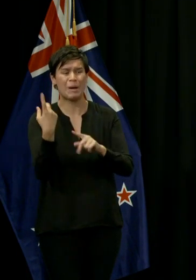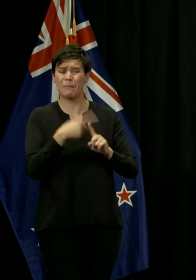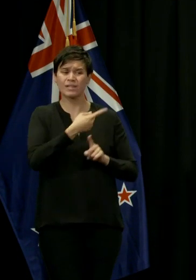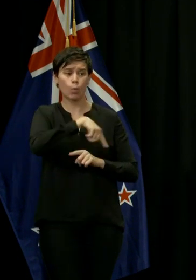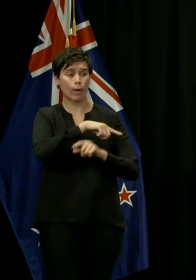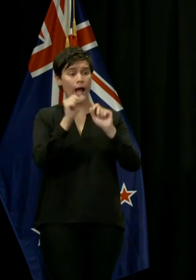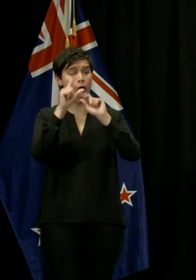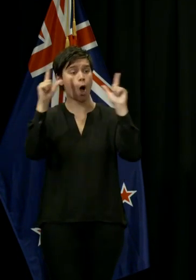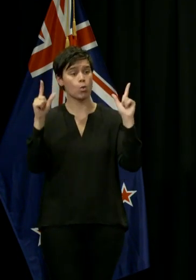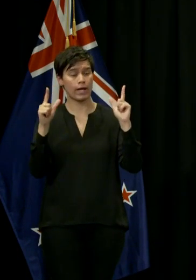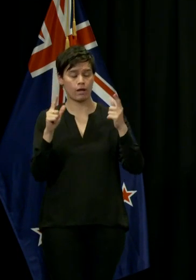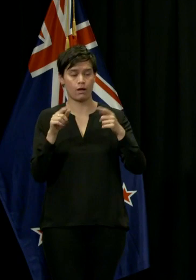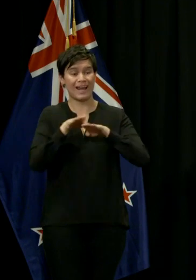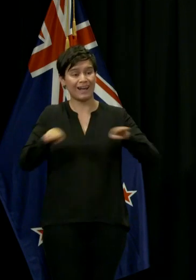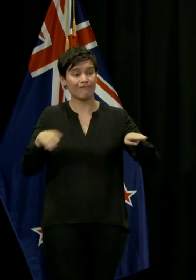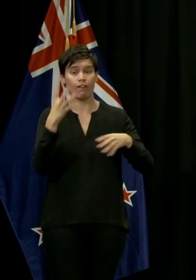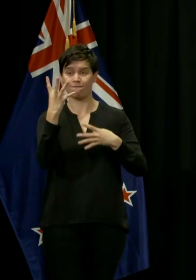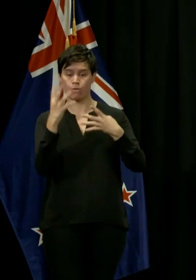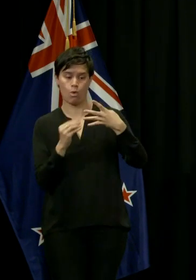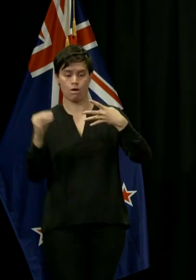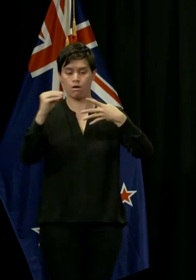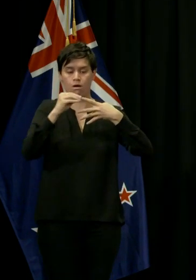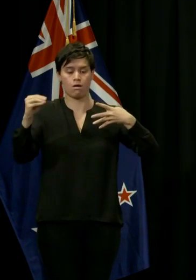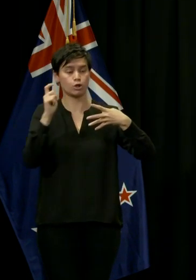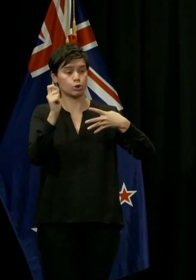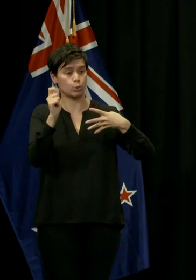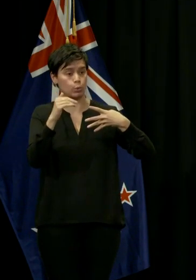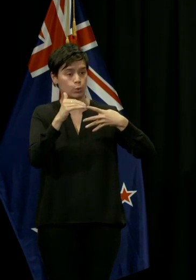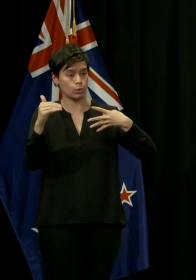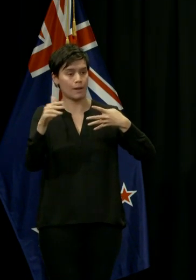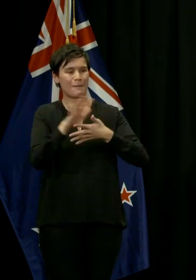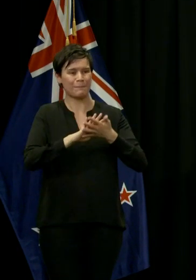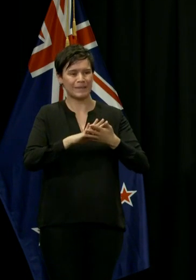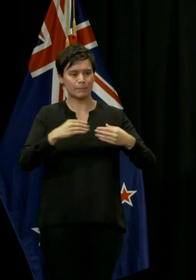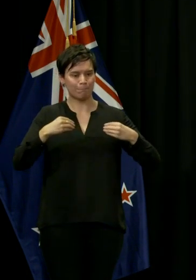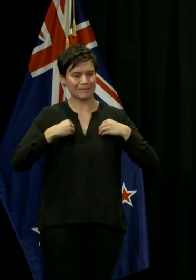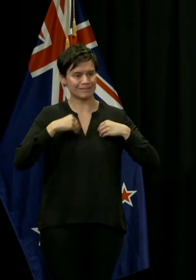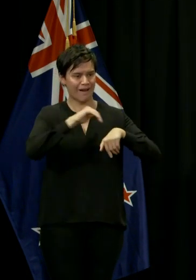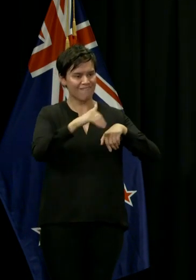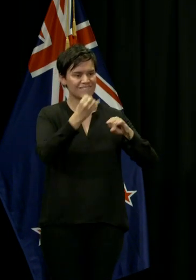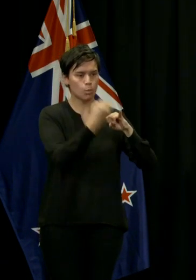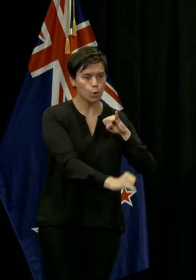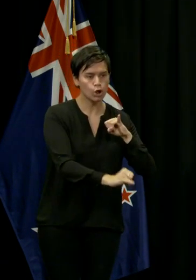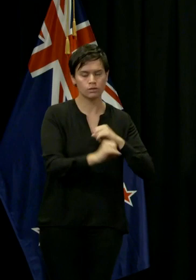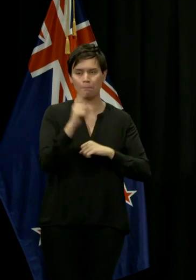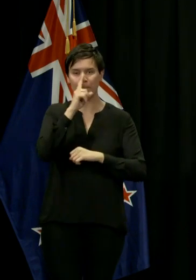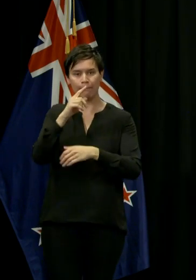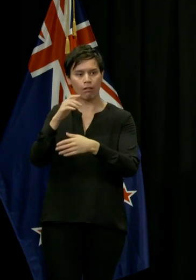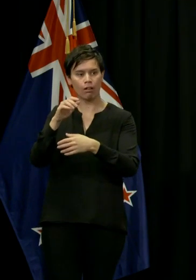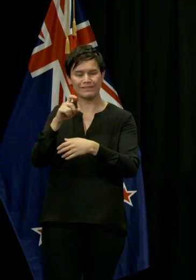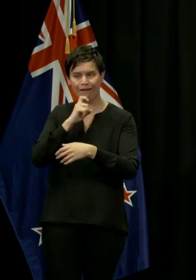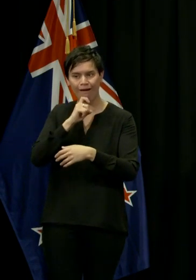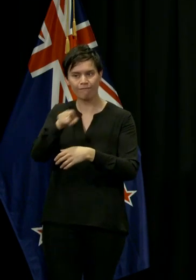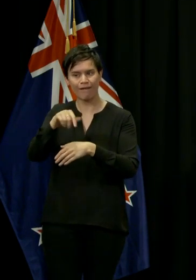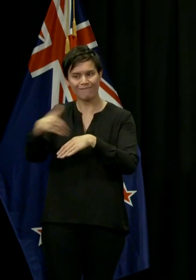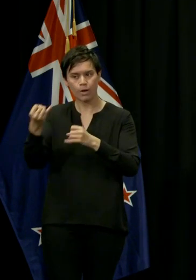the effects on the New Zealand economy and on businesses and employees heightens. That's why I said we are moving urgently to